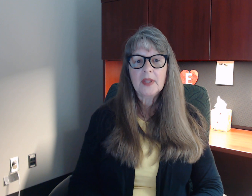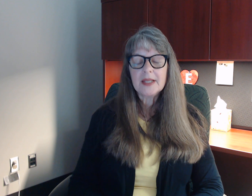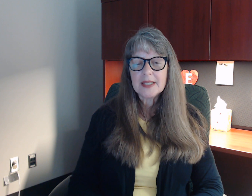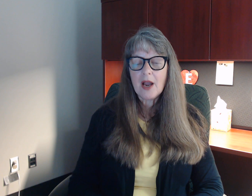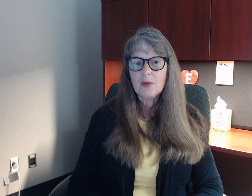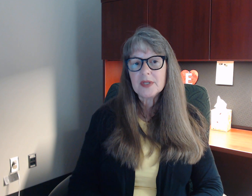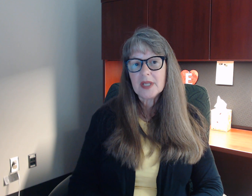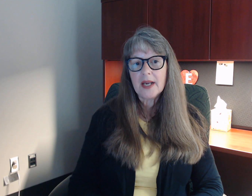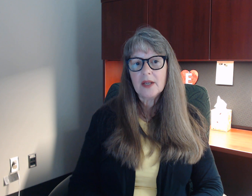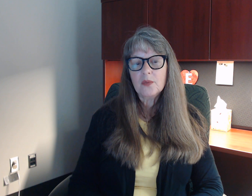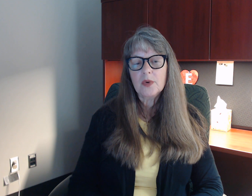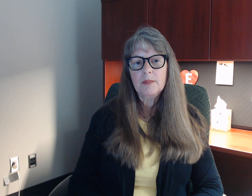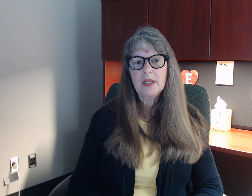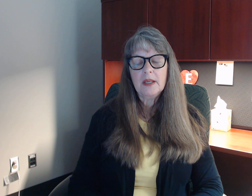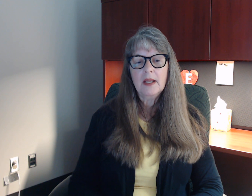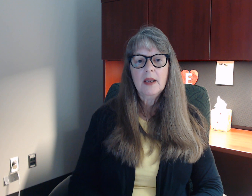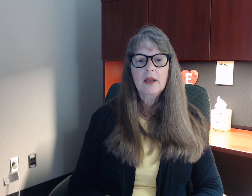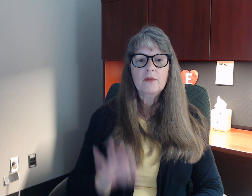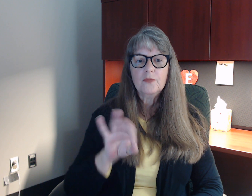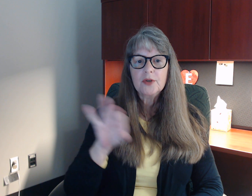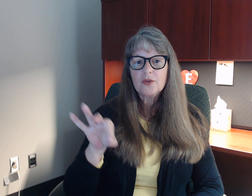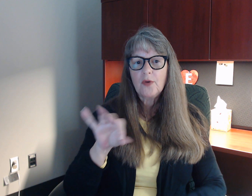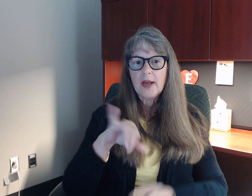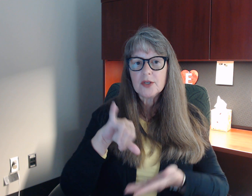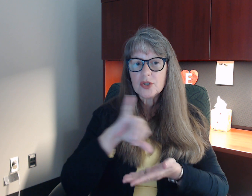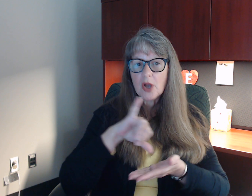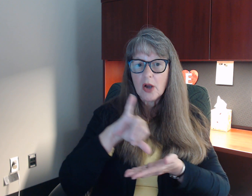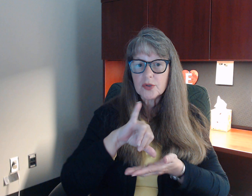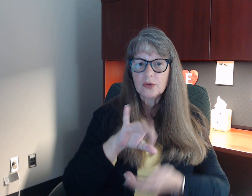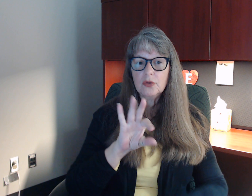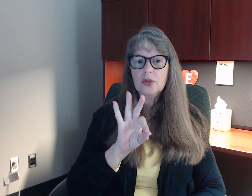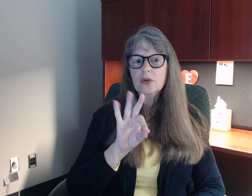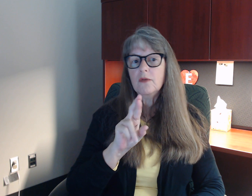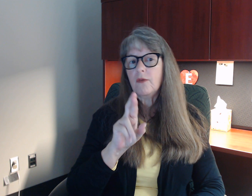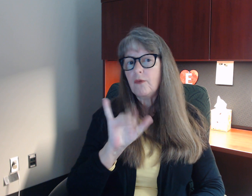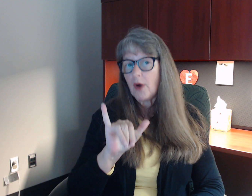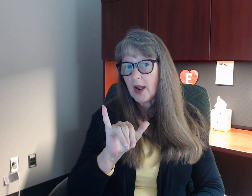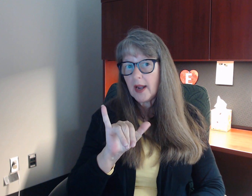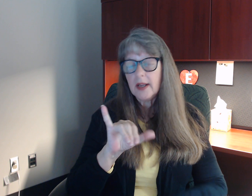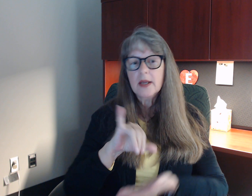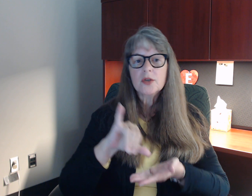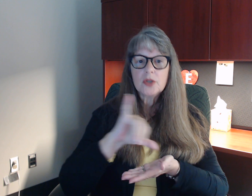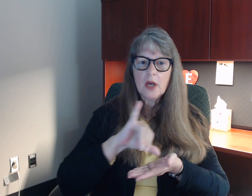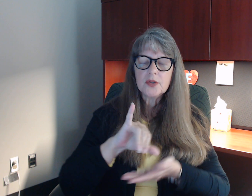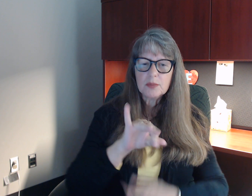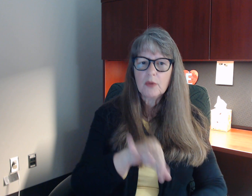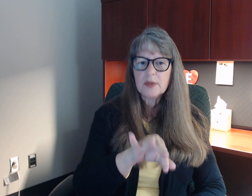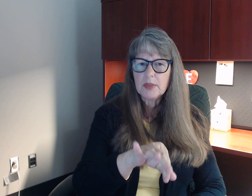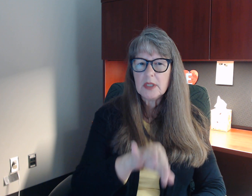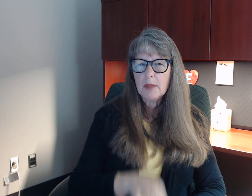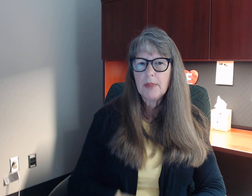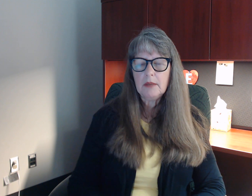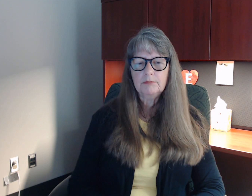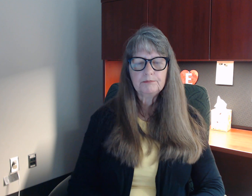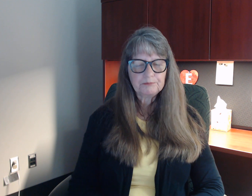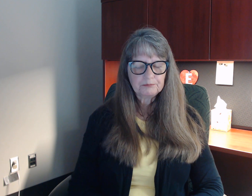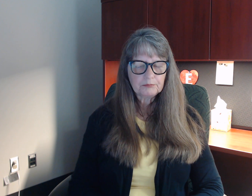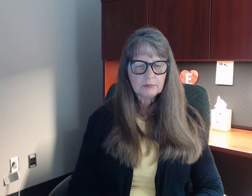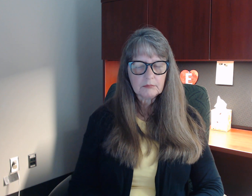That's how I would sign it, would be French fry sauce, or you could do fry sauce. It's more of something dipping,